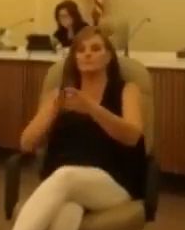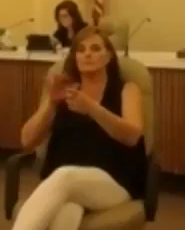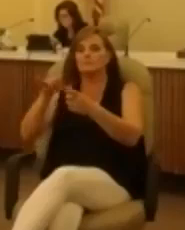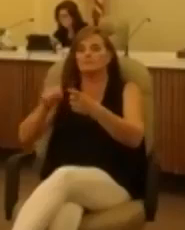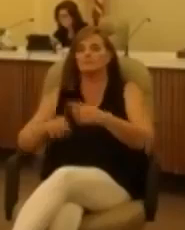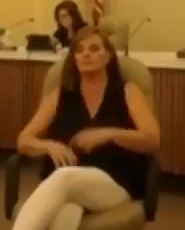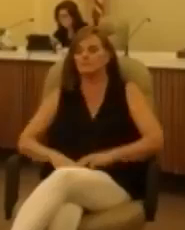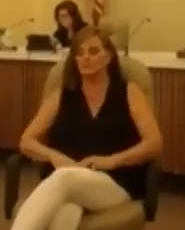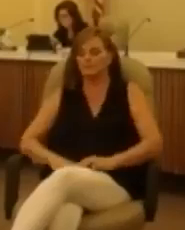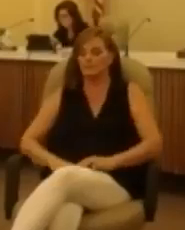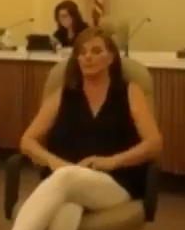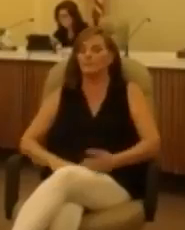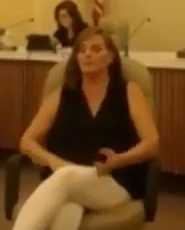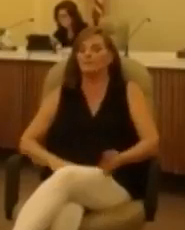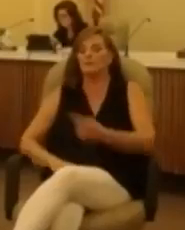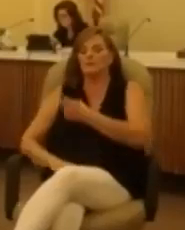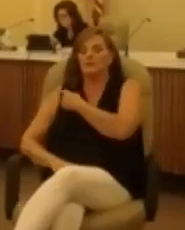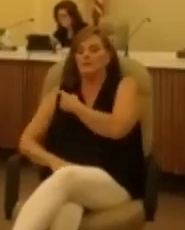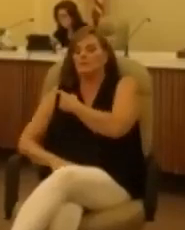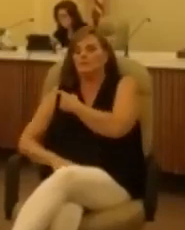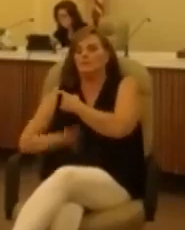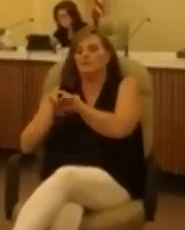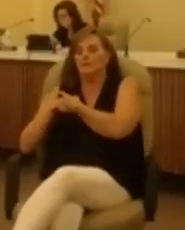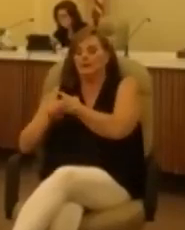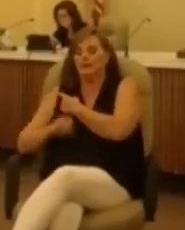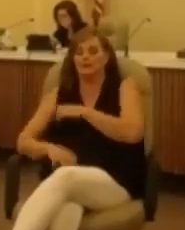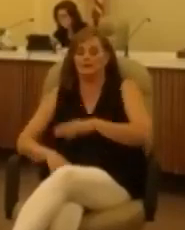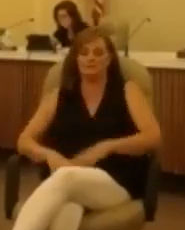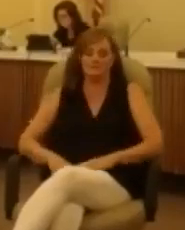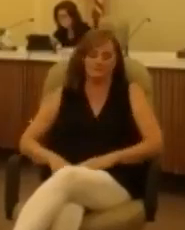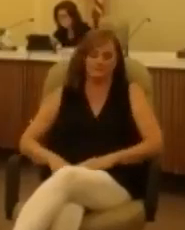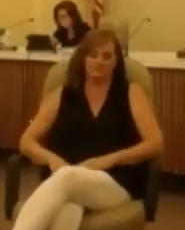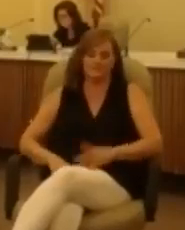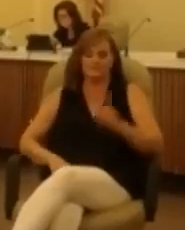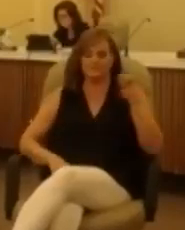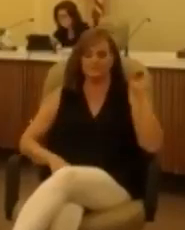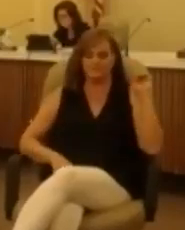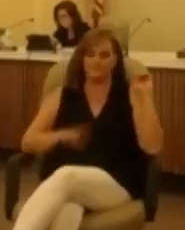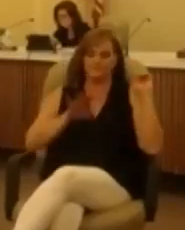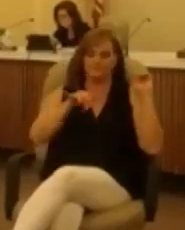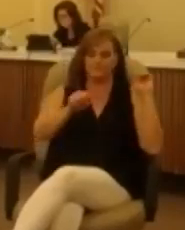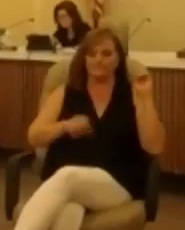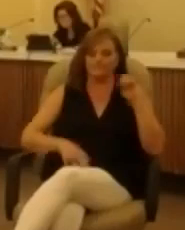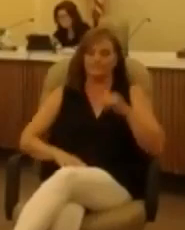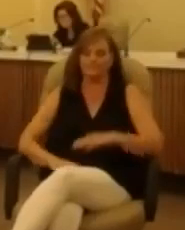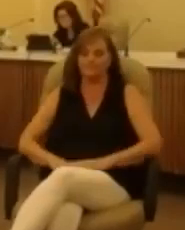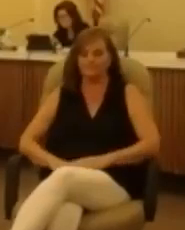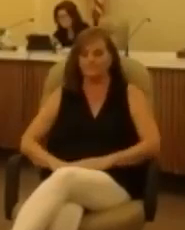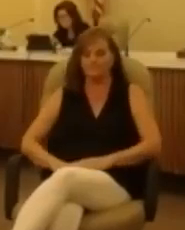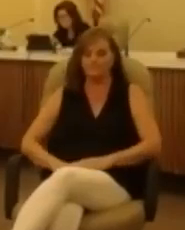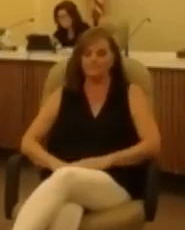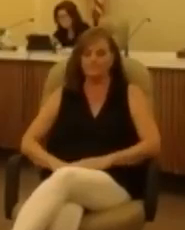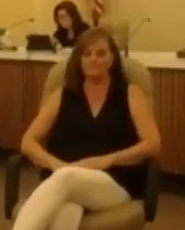Aye. Councilmember Bolzner, Aye. Supervisor Schultz. Aye.